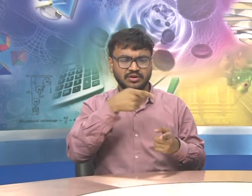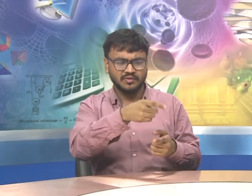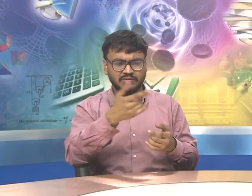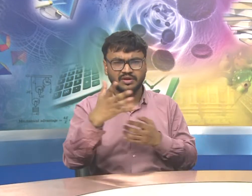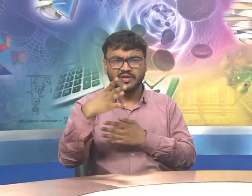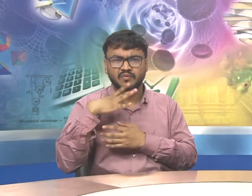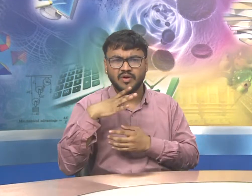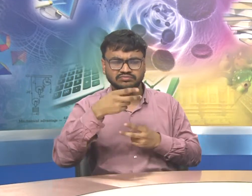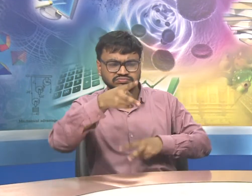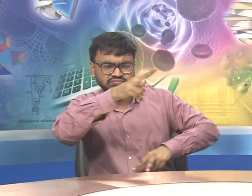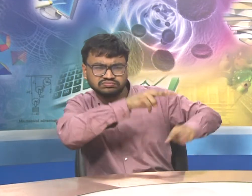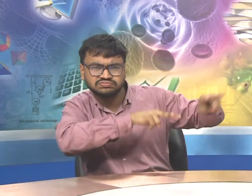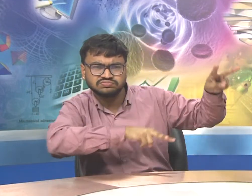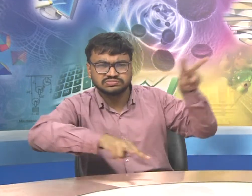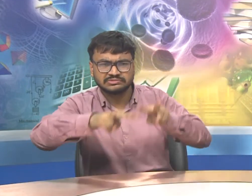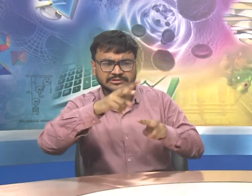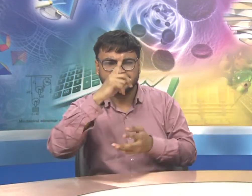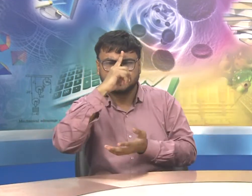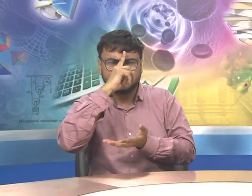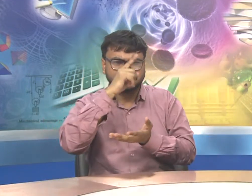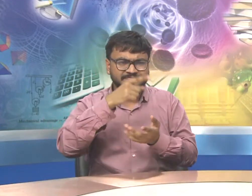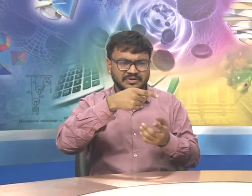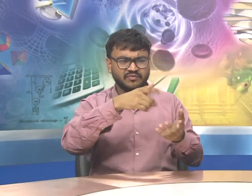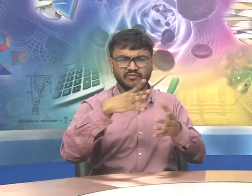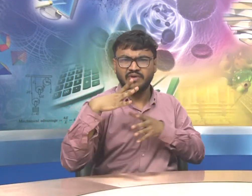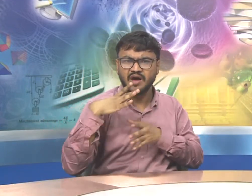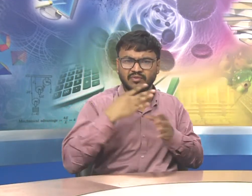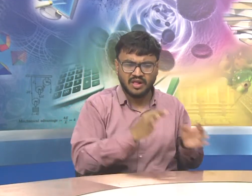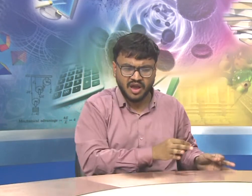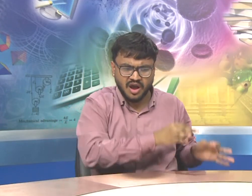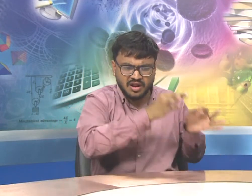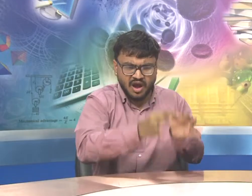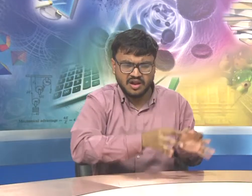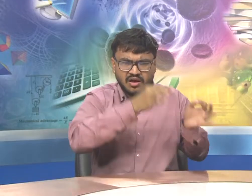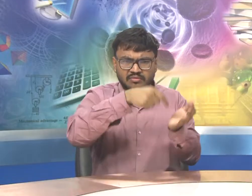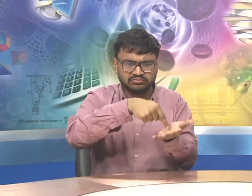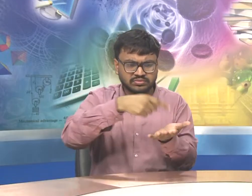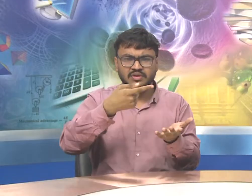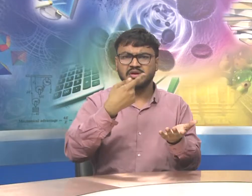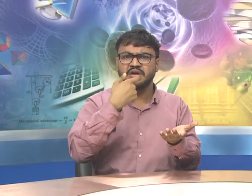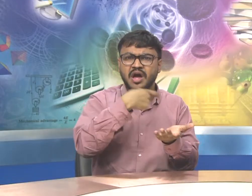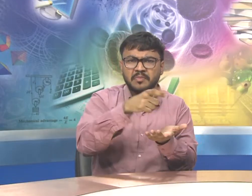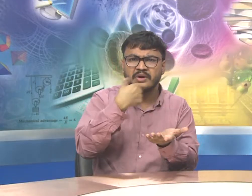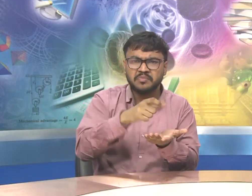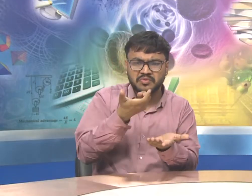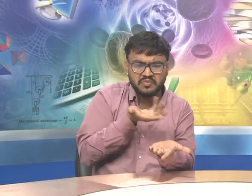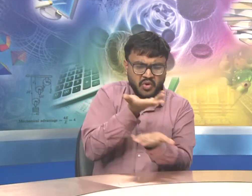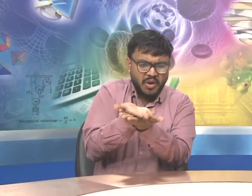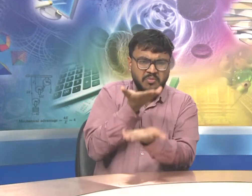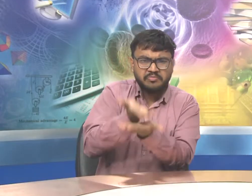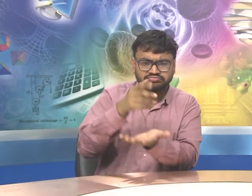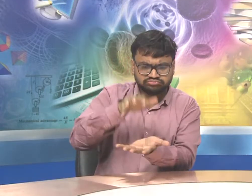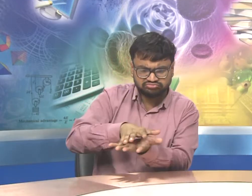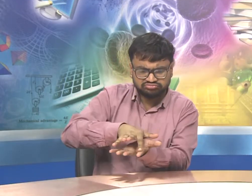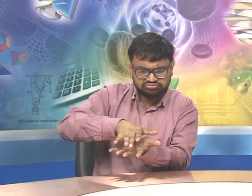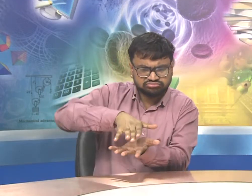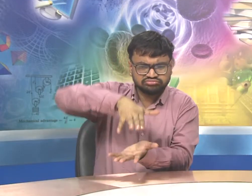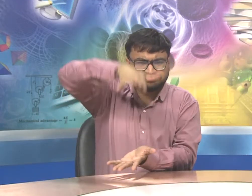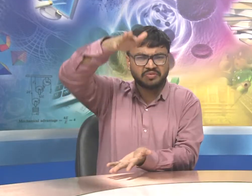Supreme Court has held that delay in trial constitutes denial of